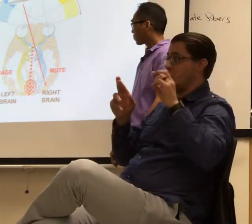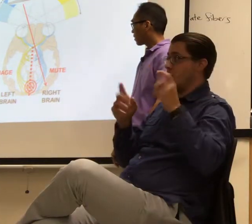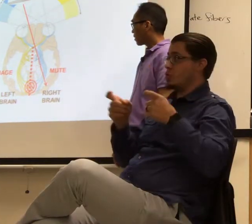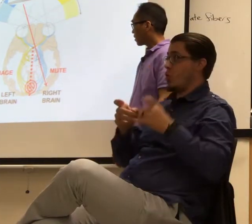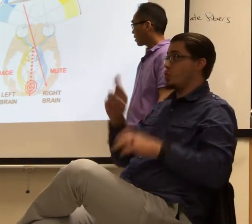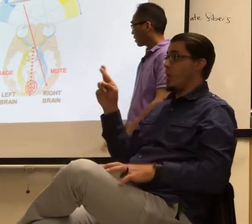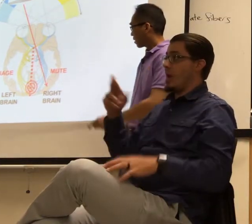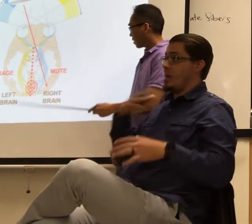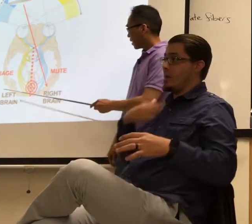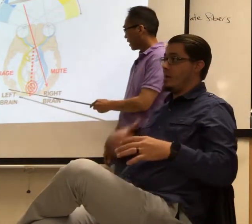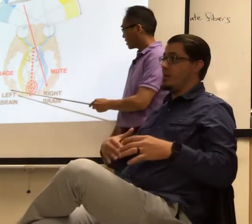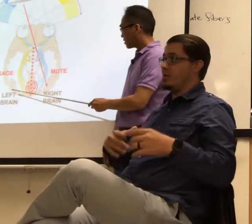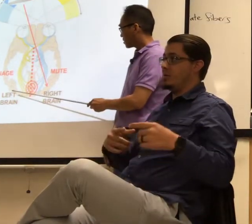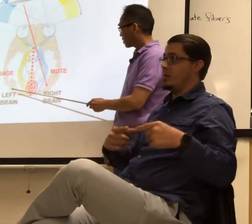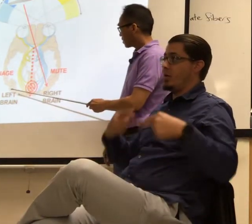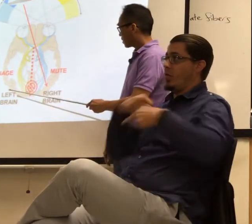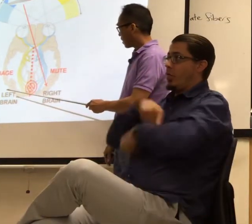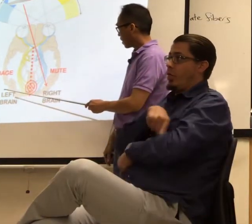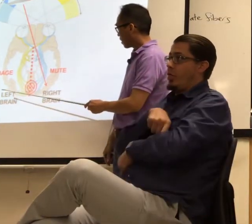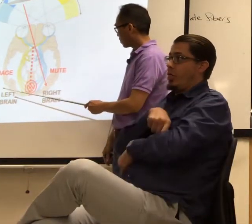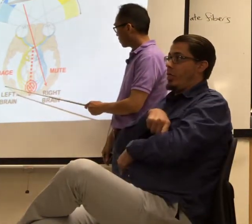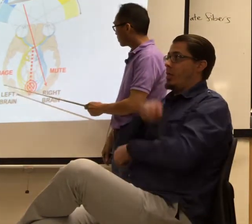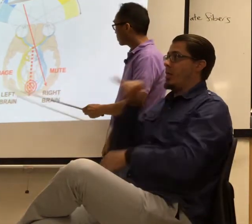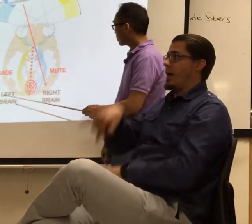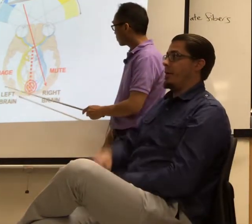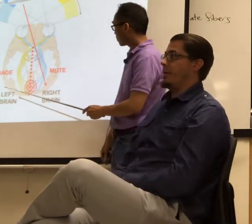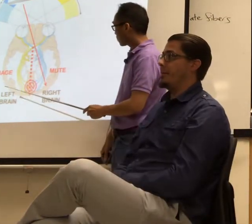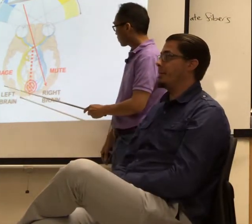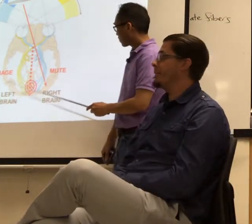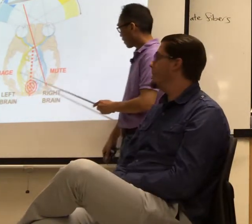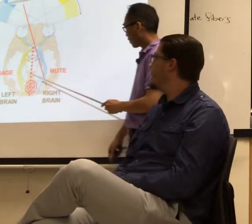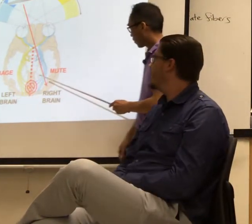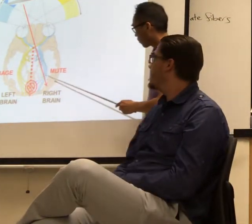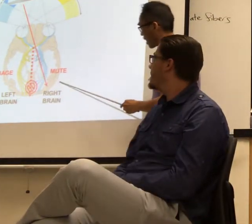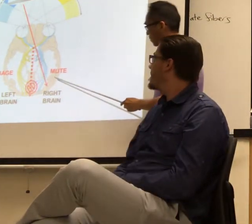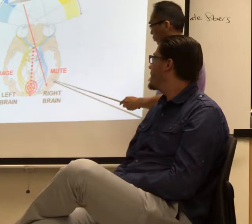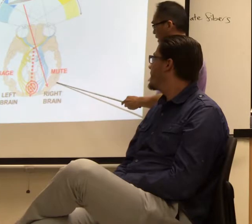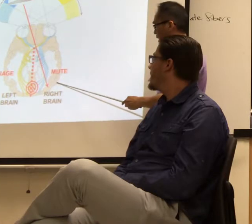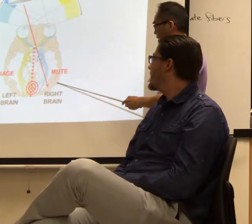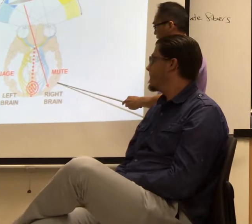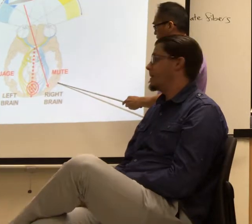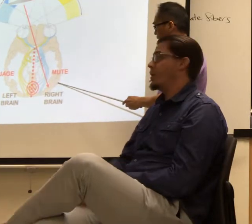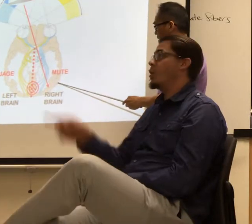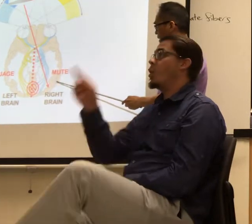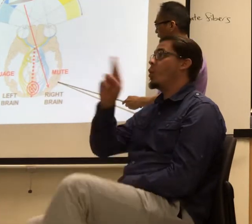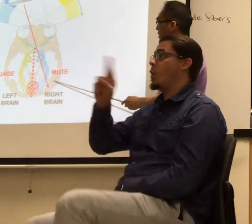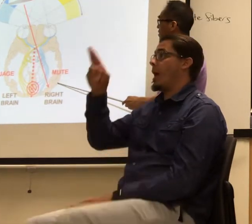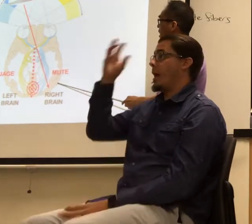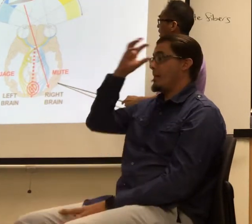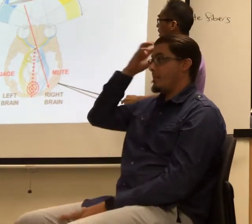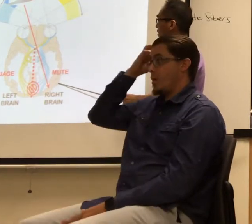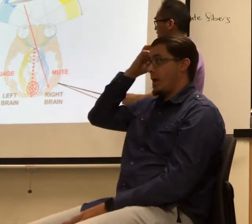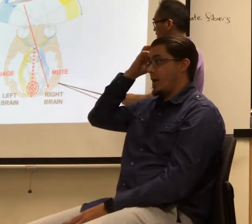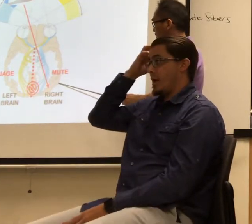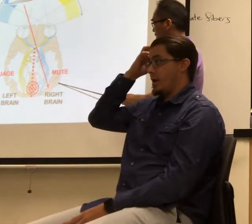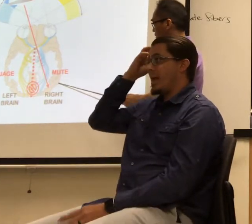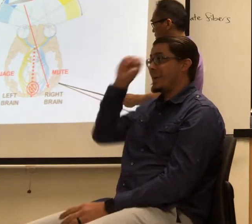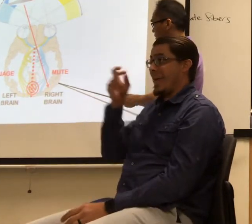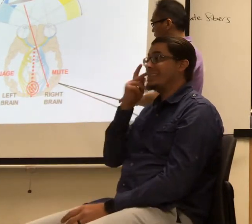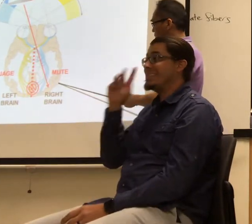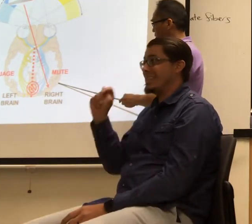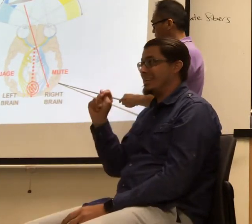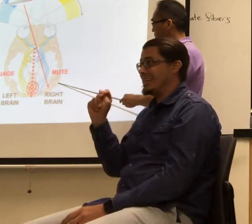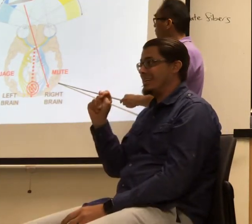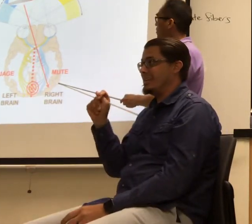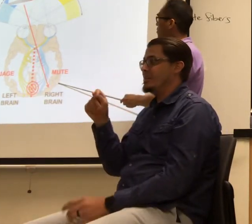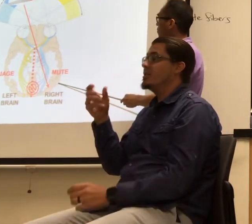So it's the right brain that saw it.